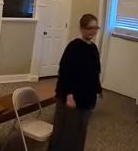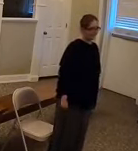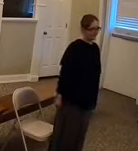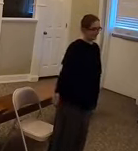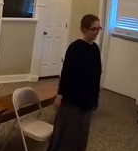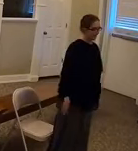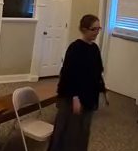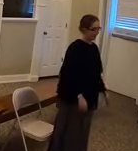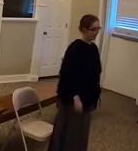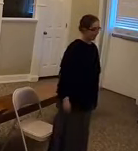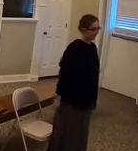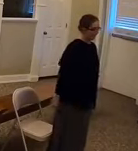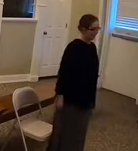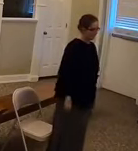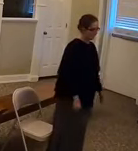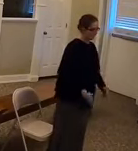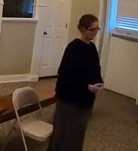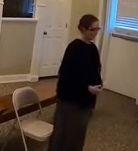Oh, in Jesus' name.